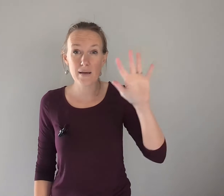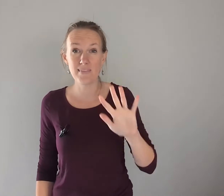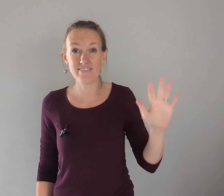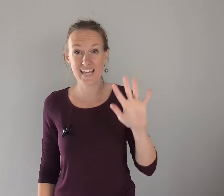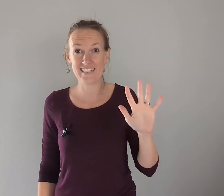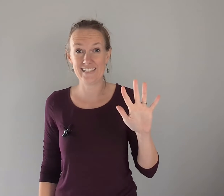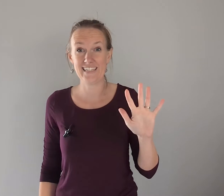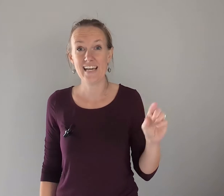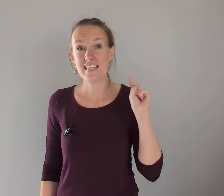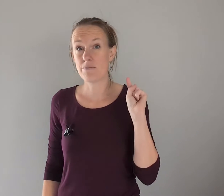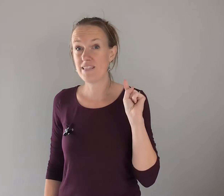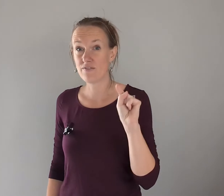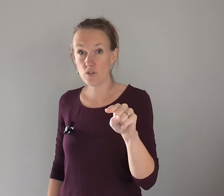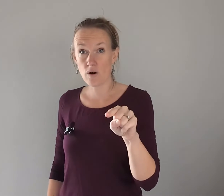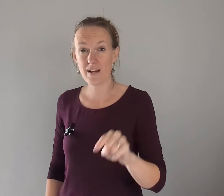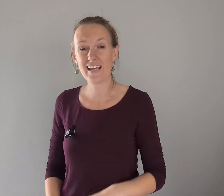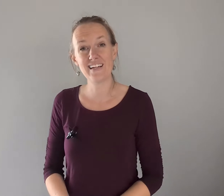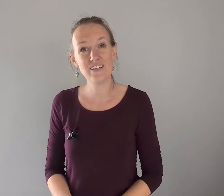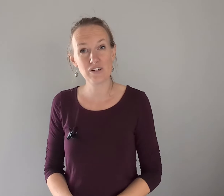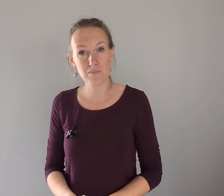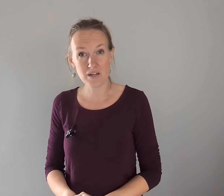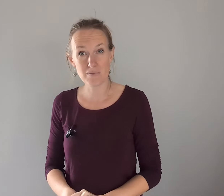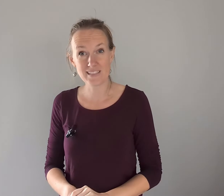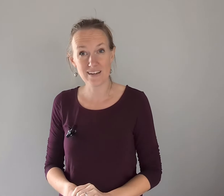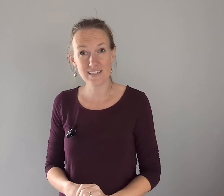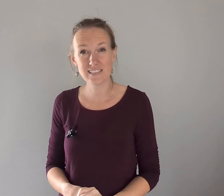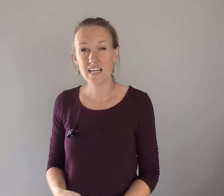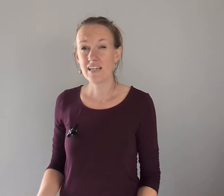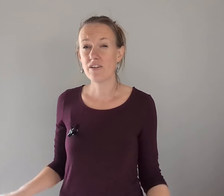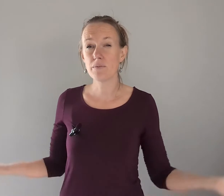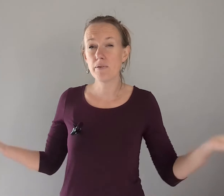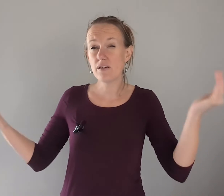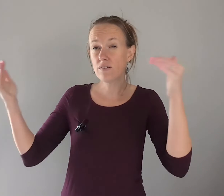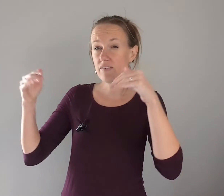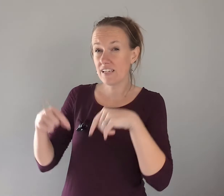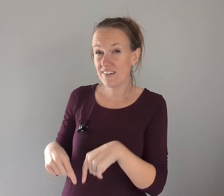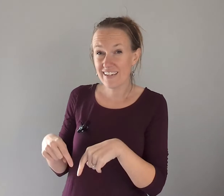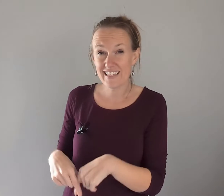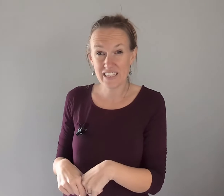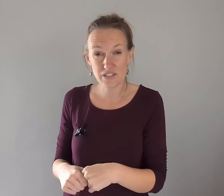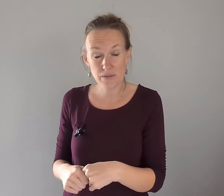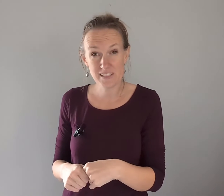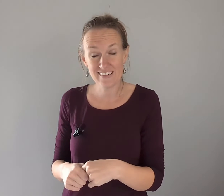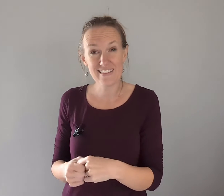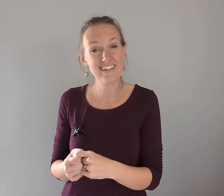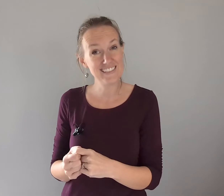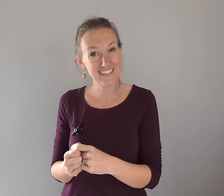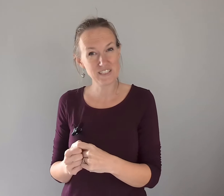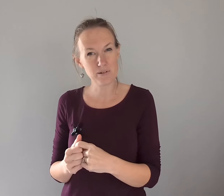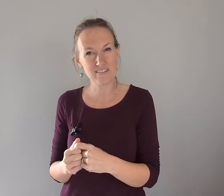am left-handed. That means if you are right-handed, you're going to mirror my signs. If you look below the video in the description, there is a link to print off